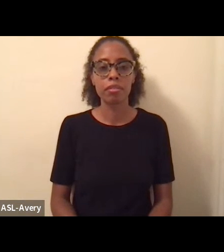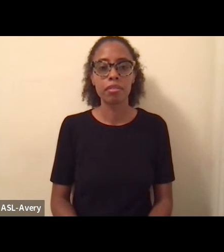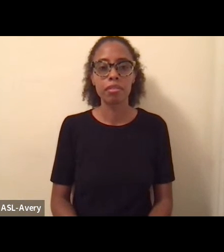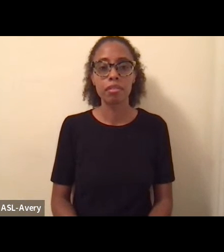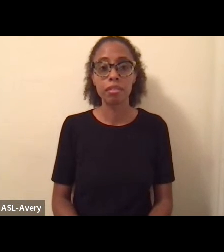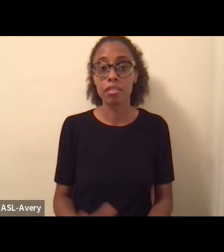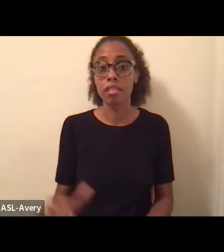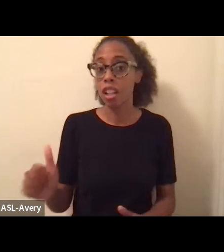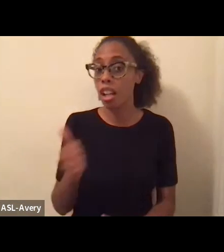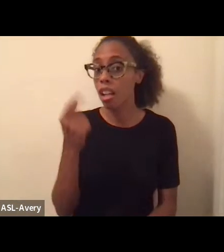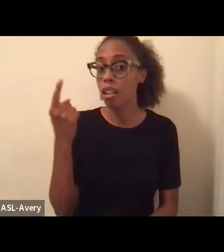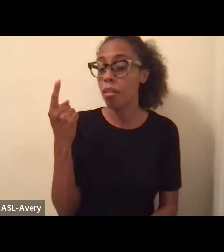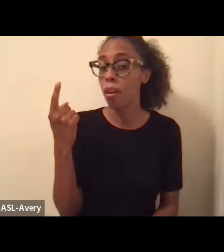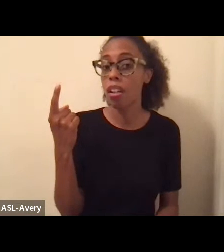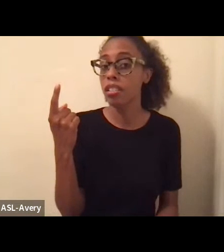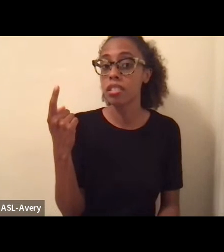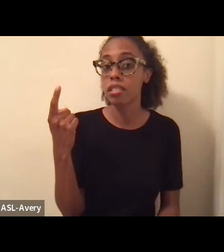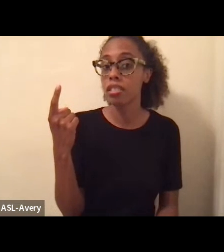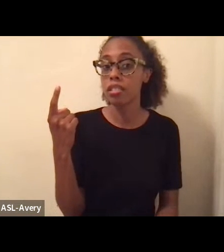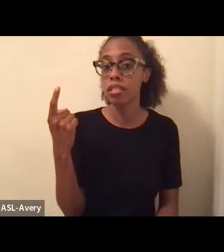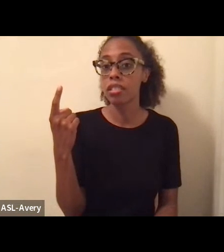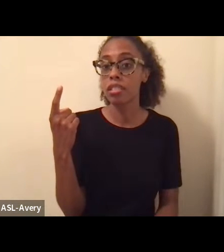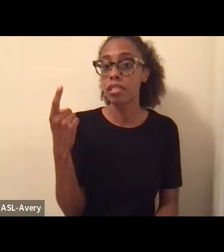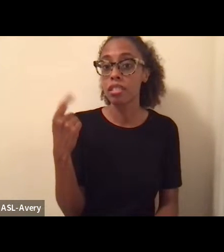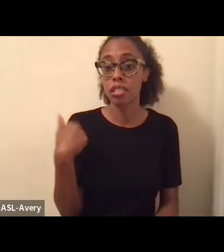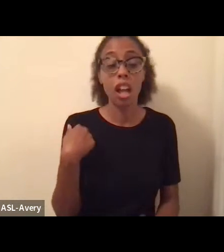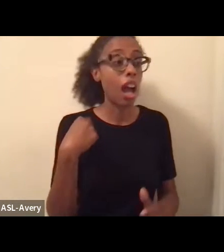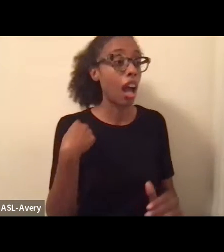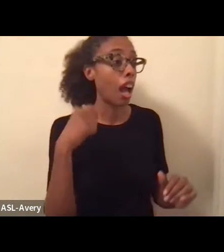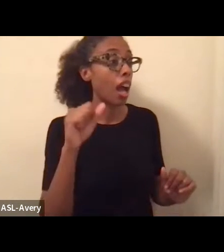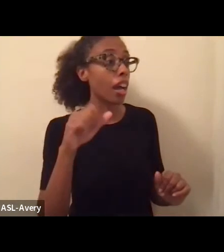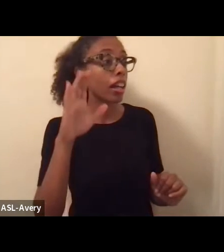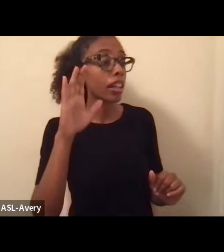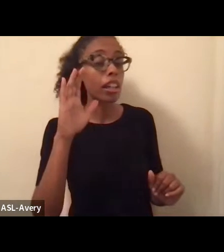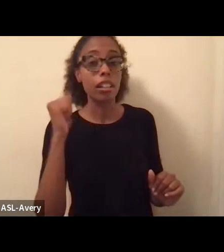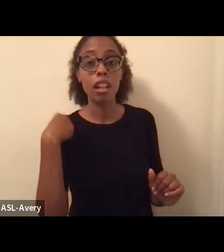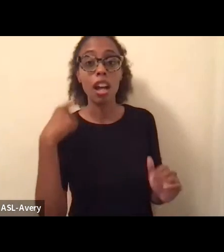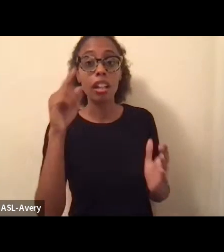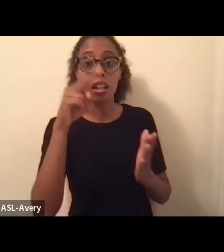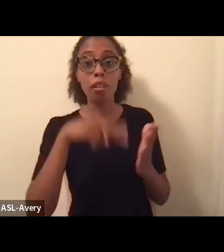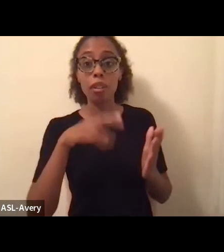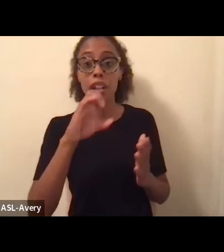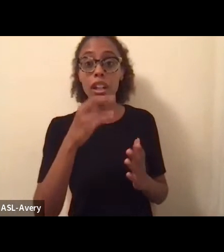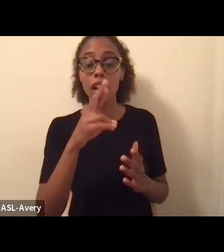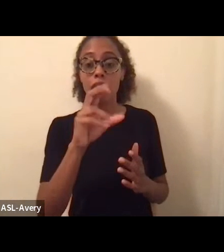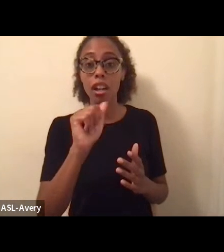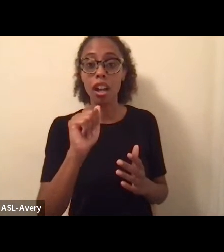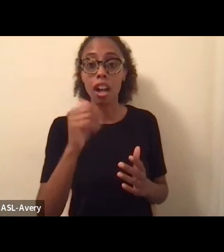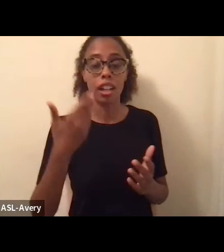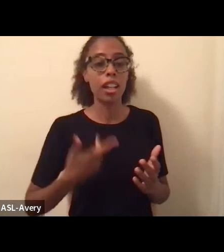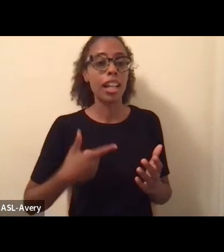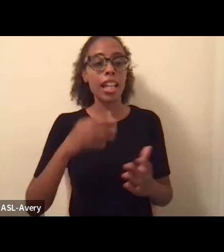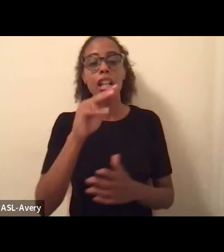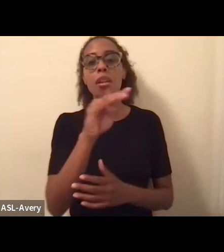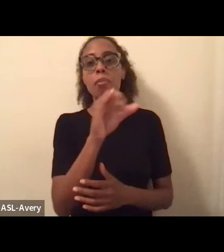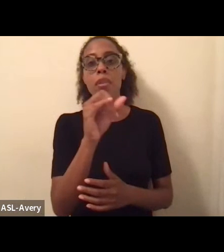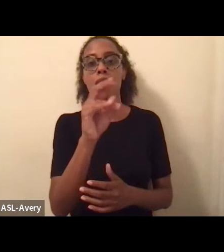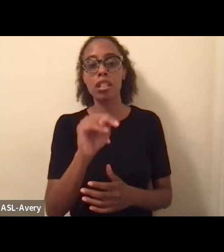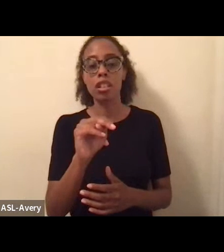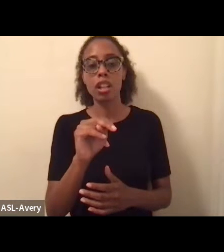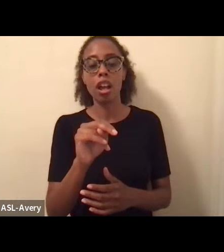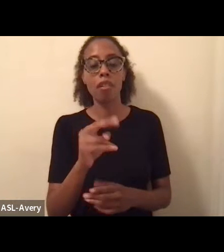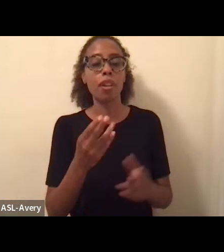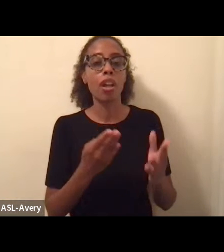Anybody else have? Yeah, I can read it. Okay. Mission. Through strategic divestment